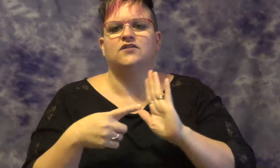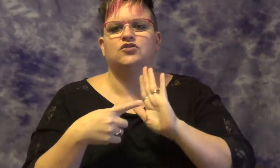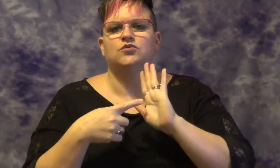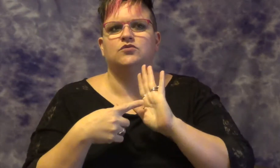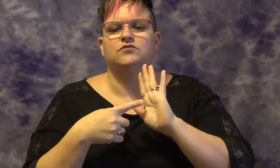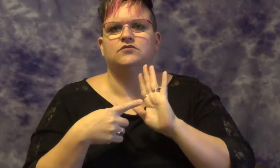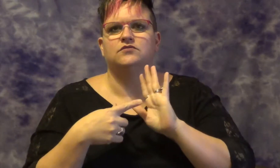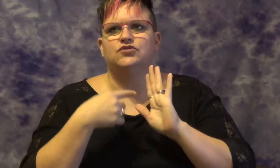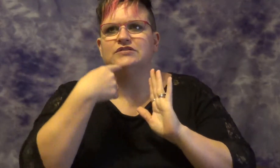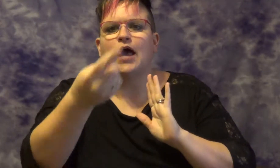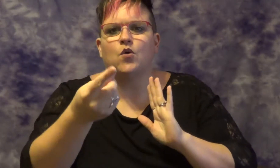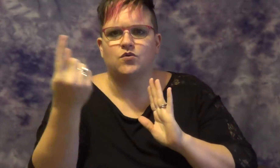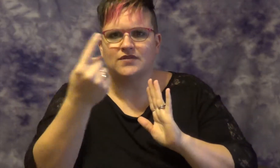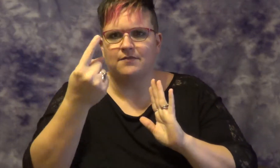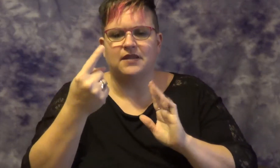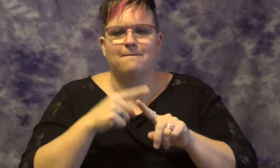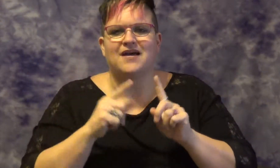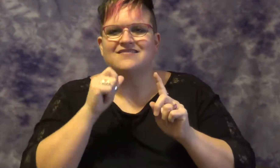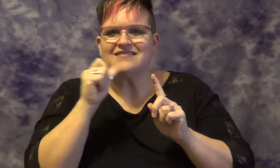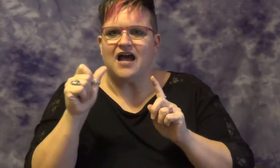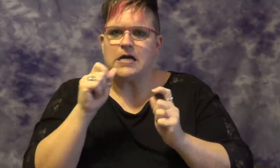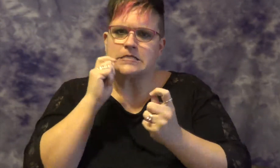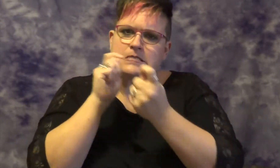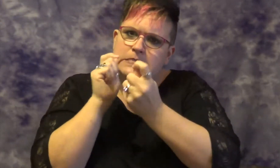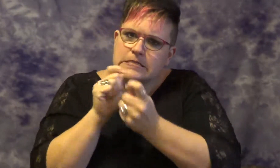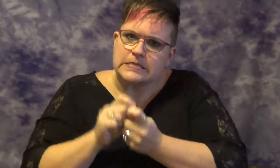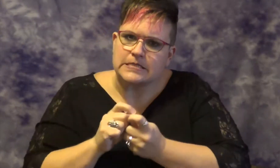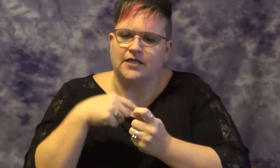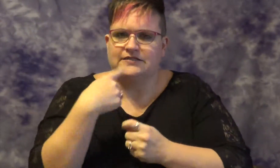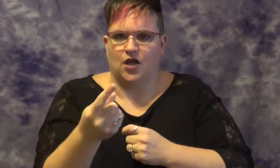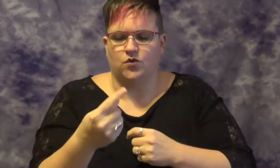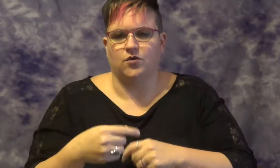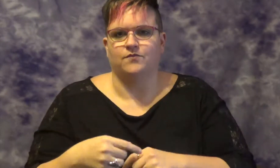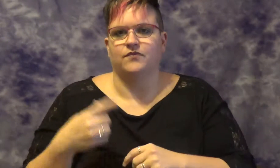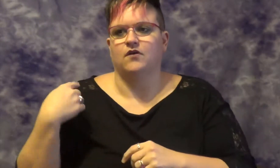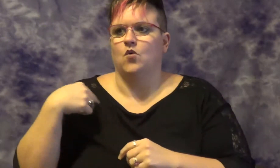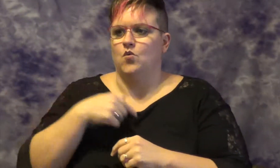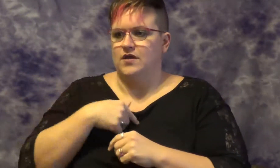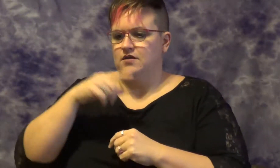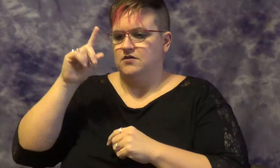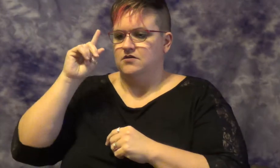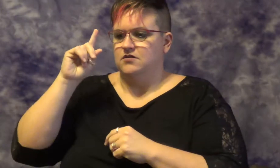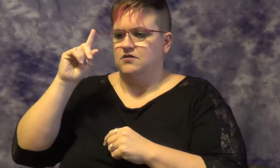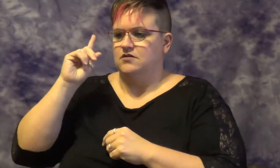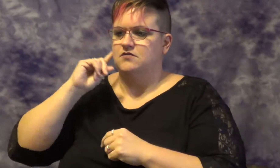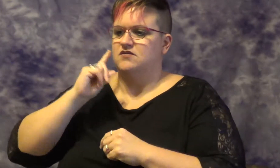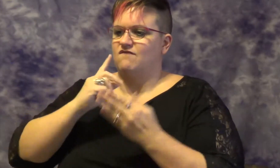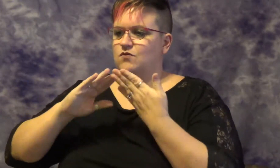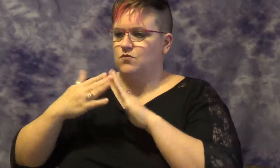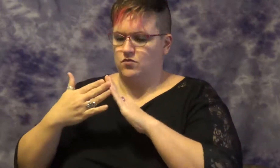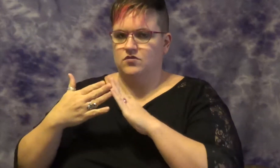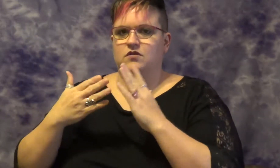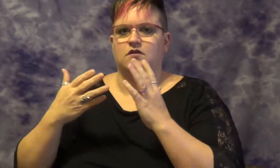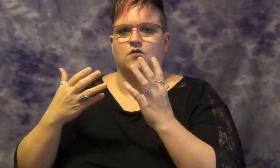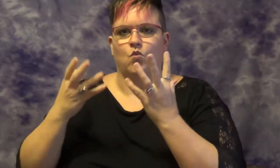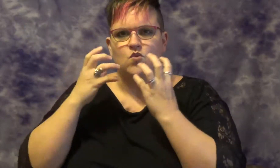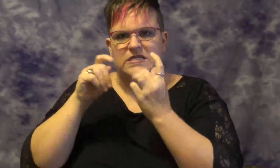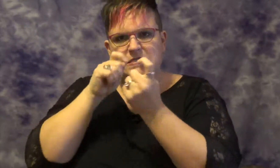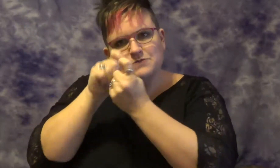that's like shorthand, you would call it, where it doesn't have specific information. telling you the details of everything. And